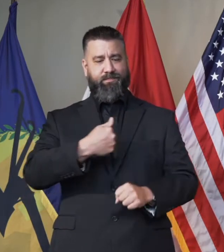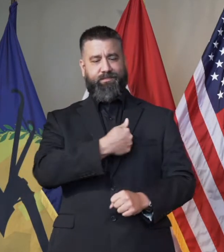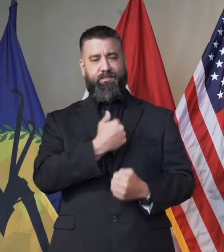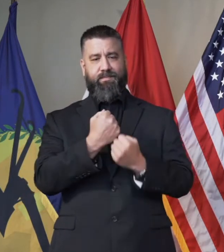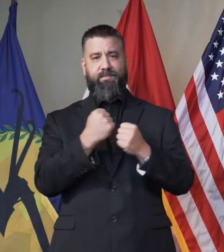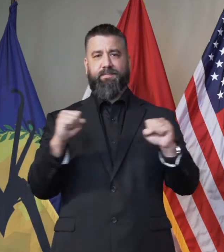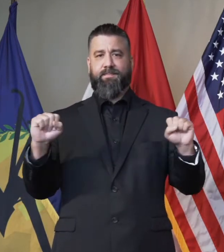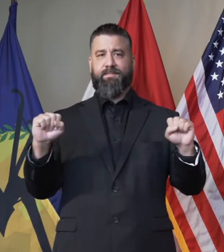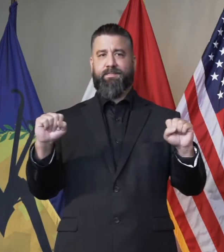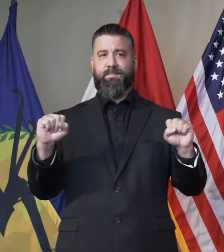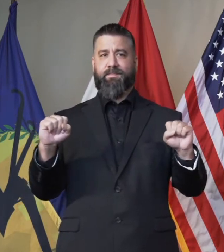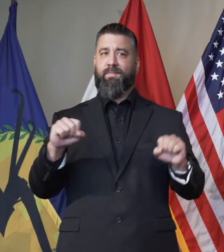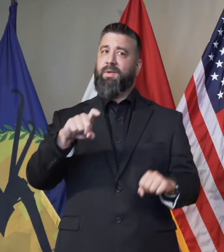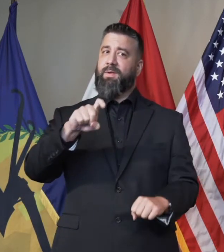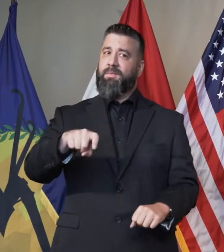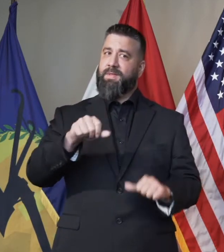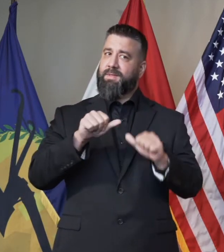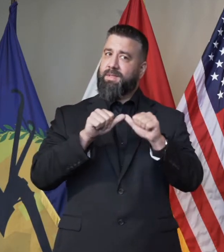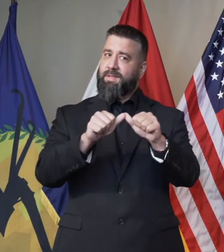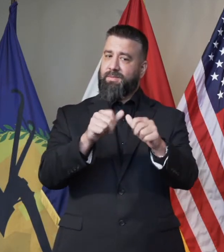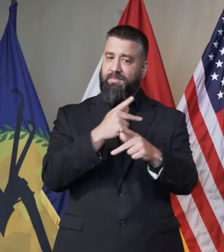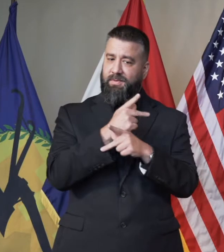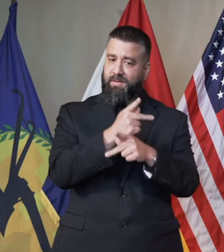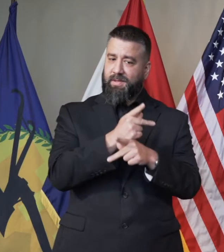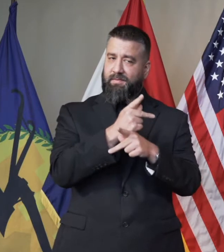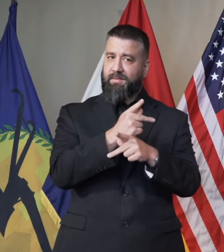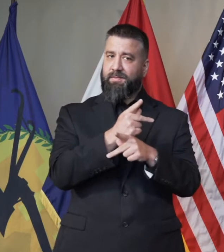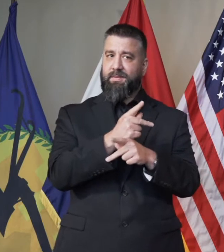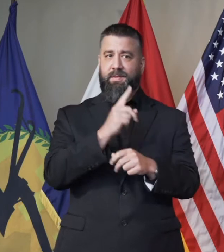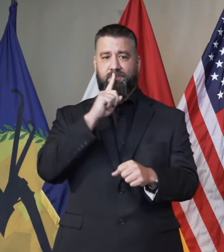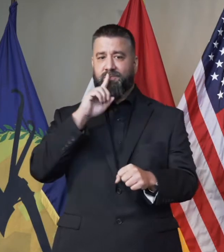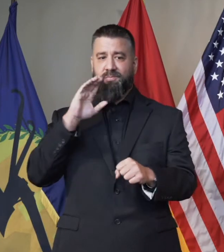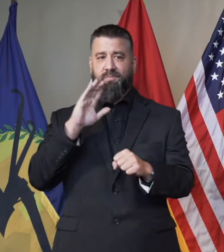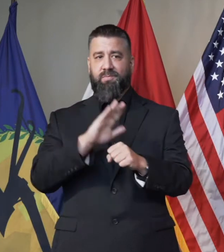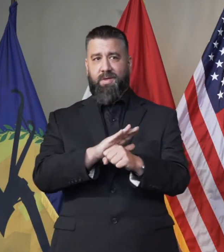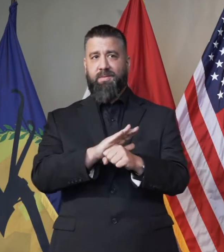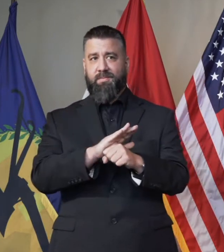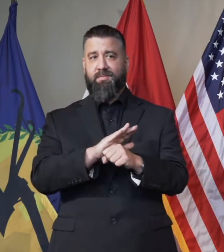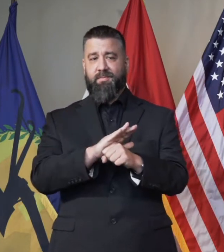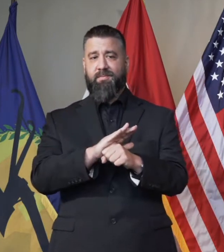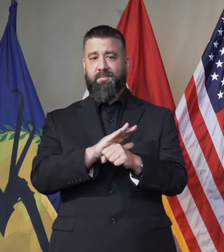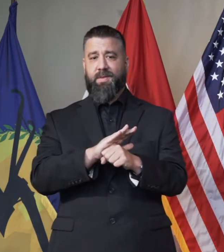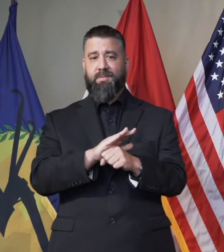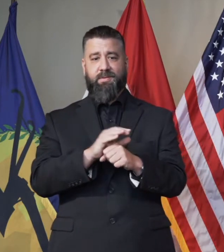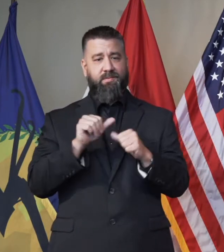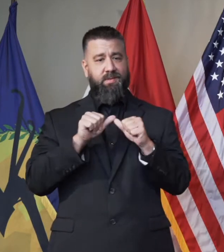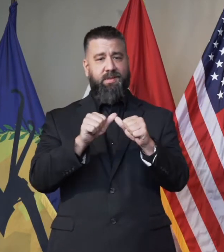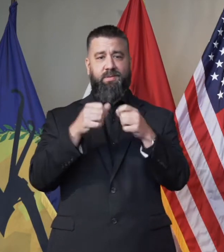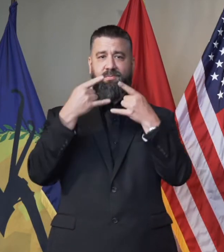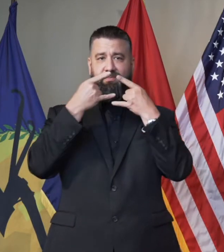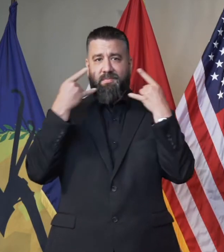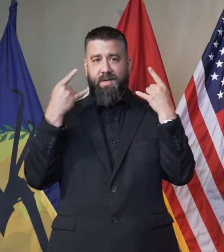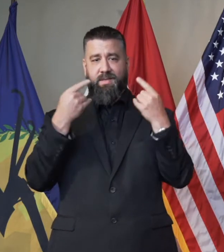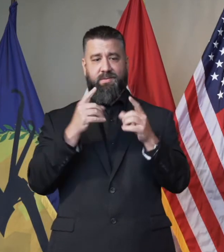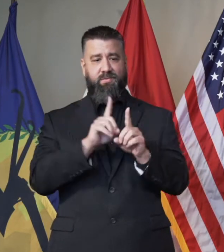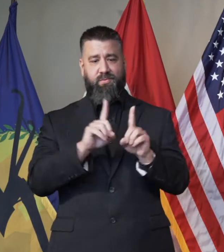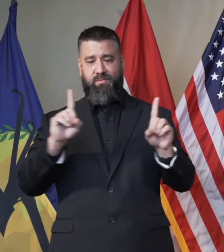We must all continue to exercise caution and remain committed to the precautions that have gotten us to where we are